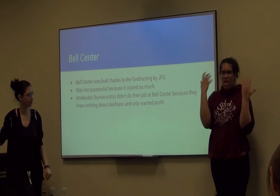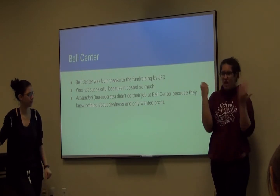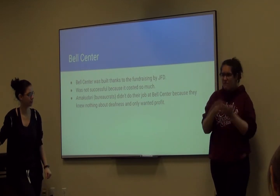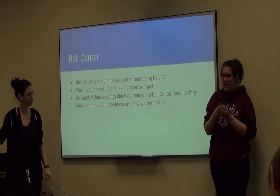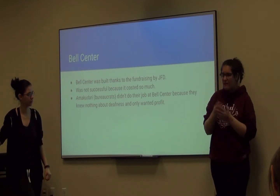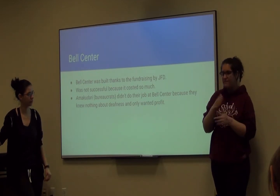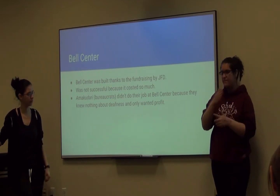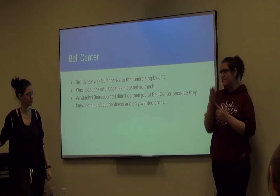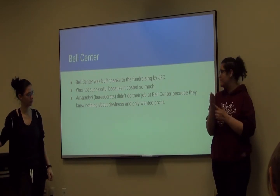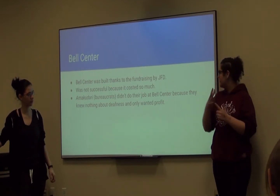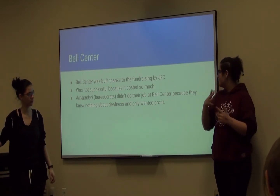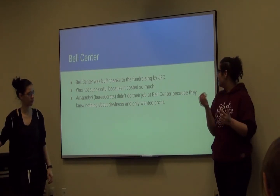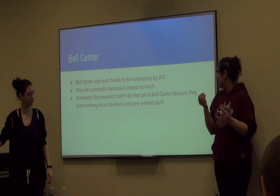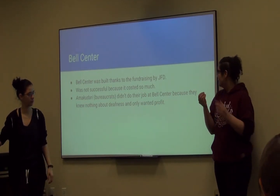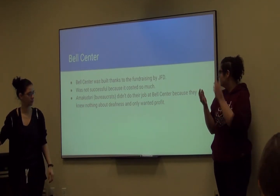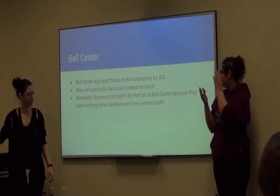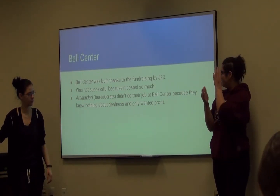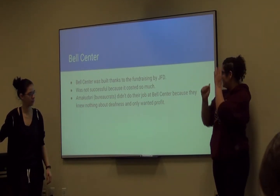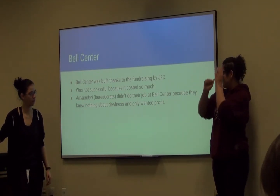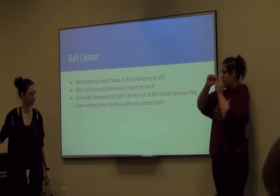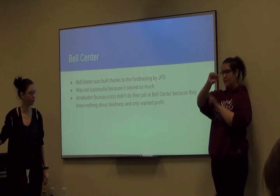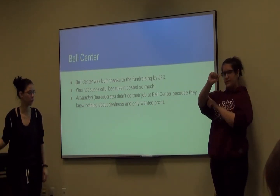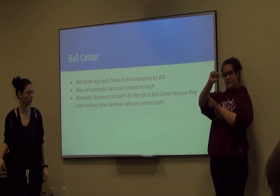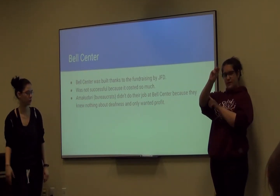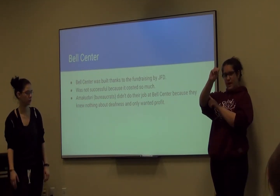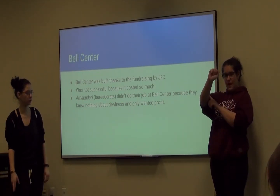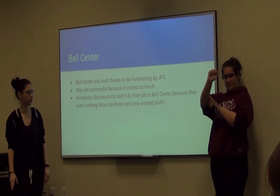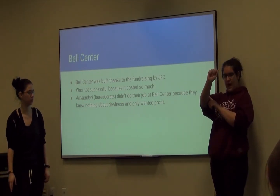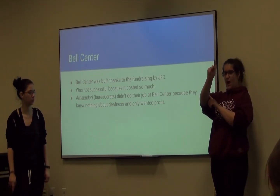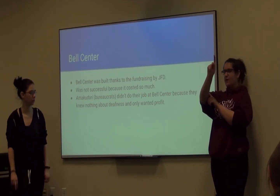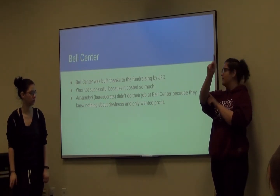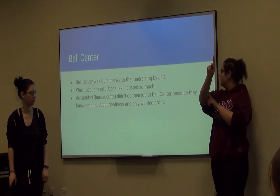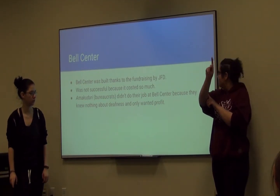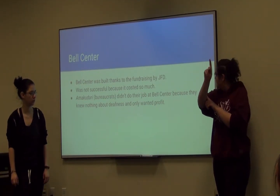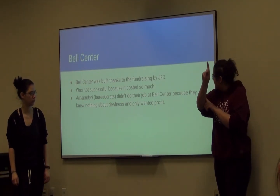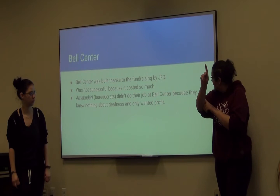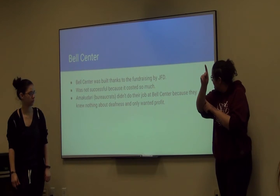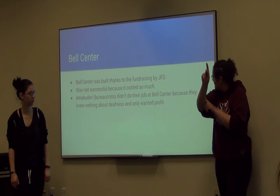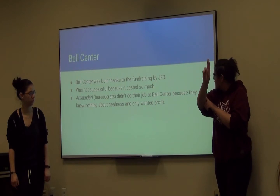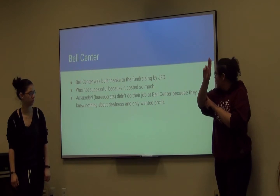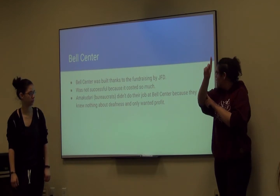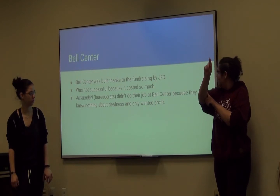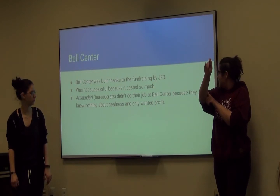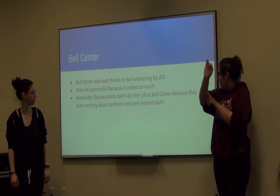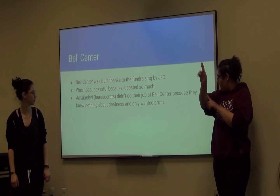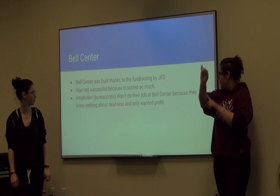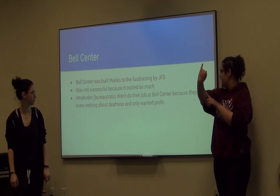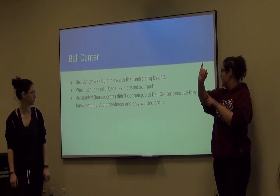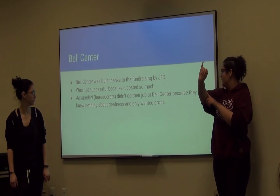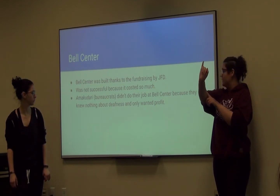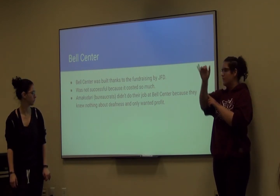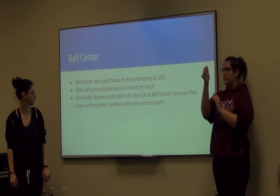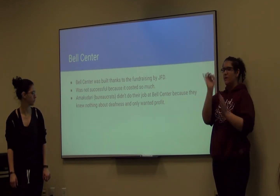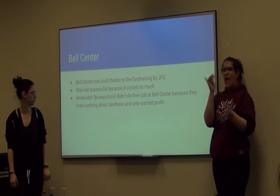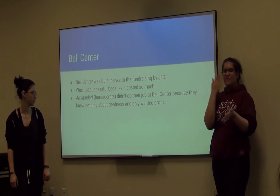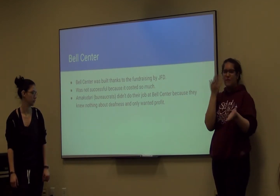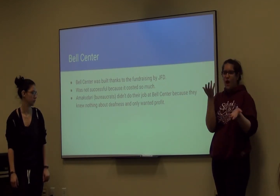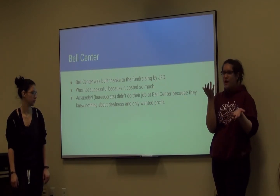wasn't successful because it cost too much money, and the Amakudari, you know,